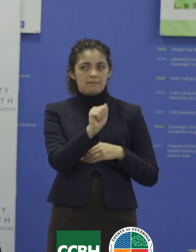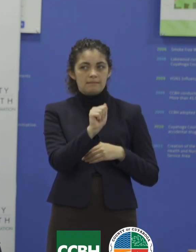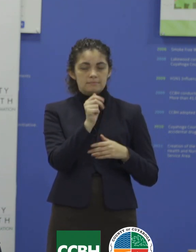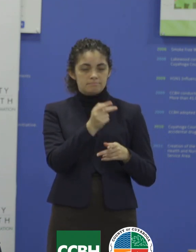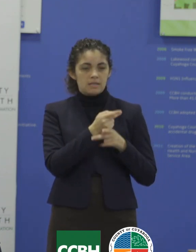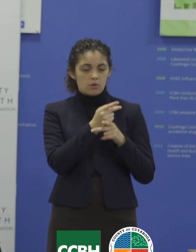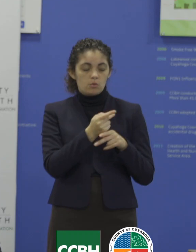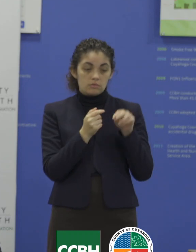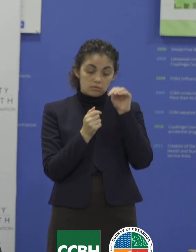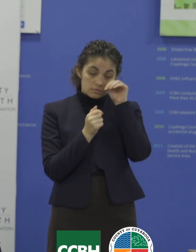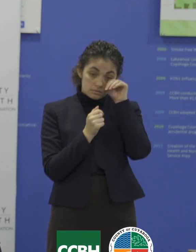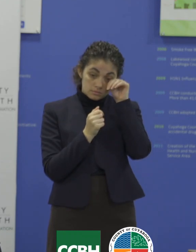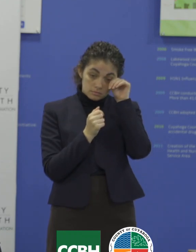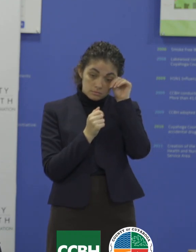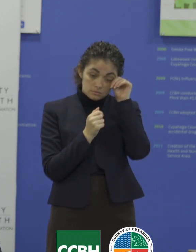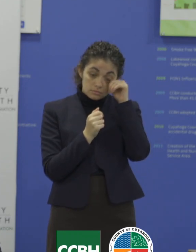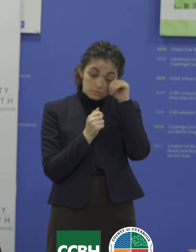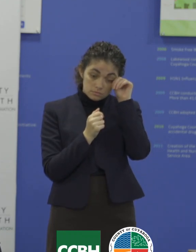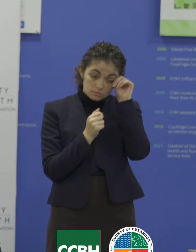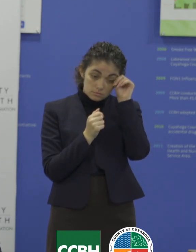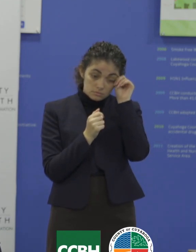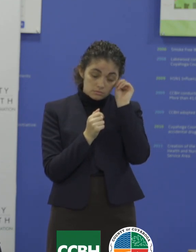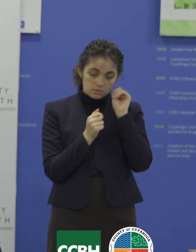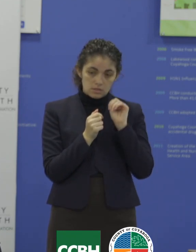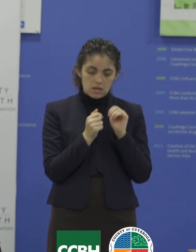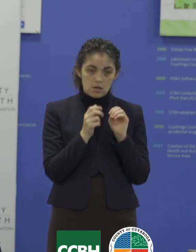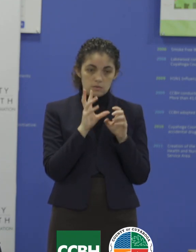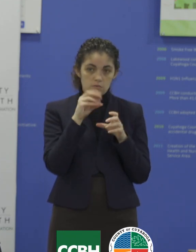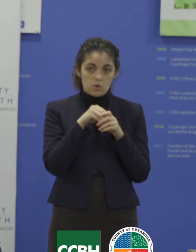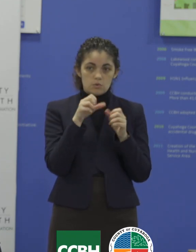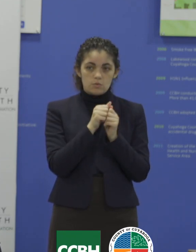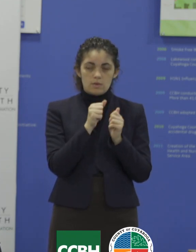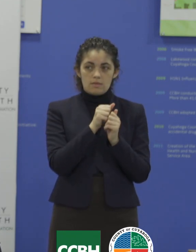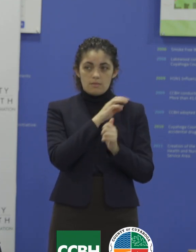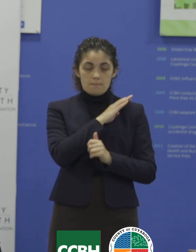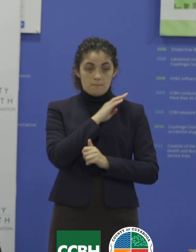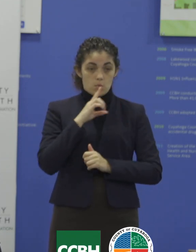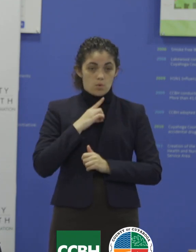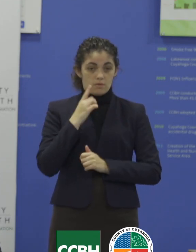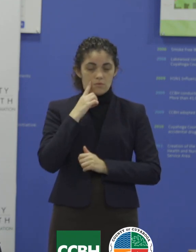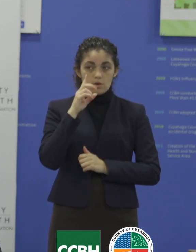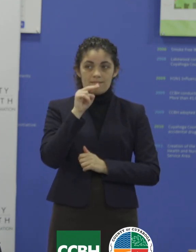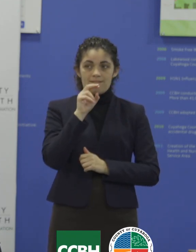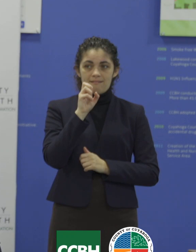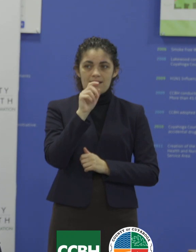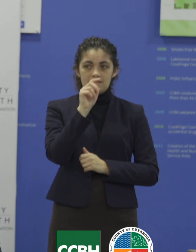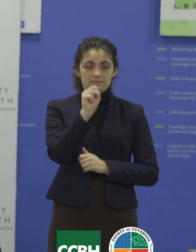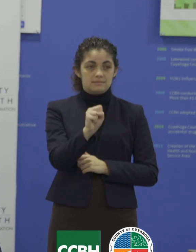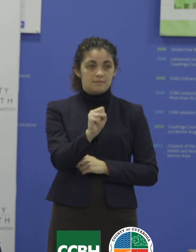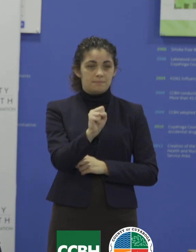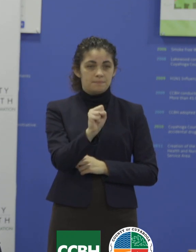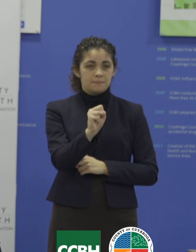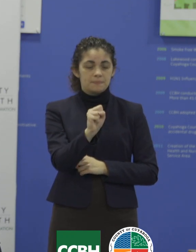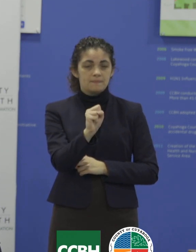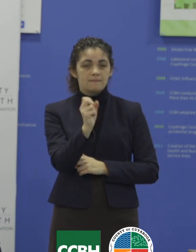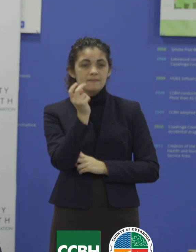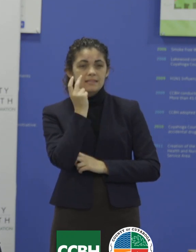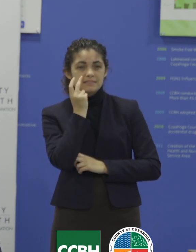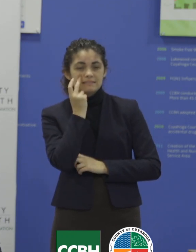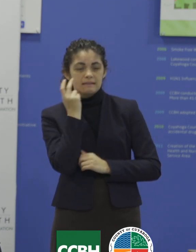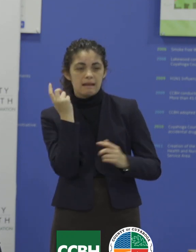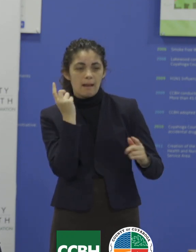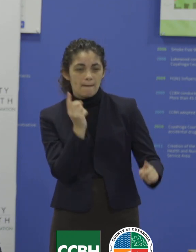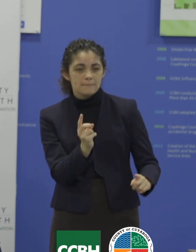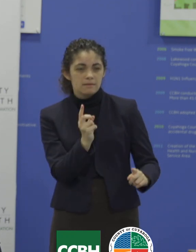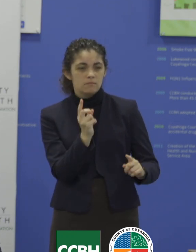was part of the board for the NOTS board for 6 years, and in that process, they looked at trauma as it may occur